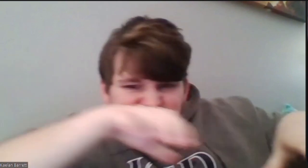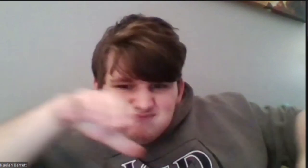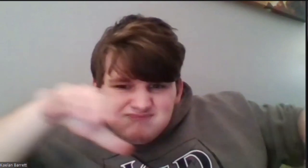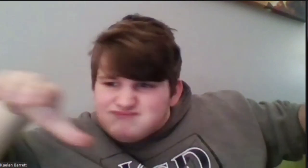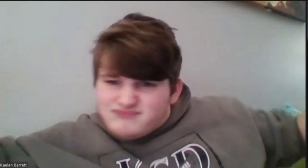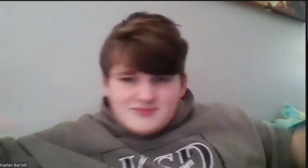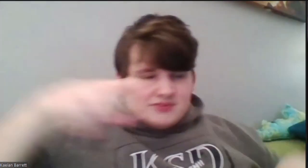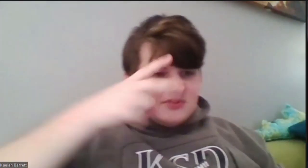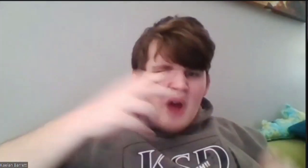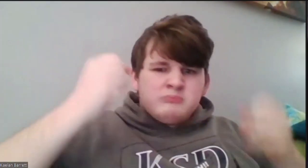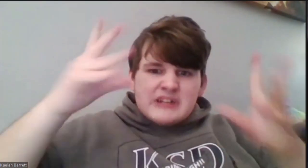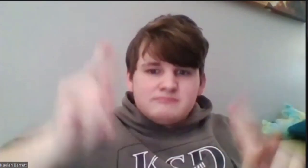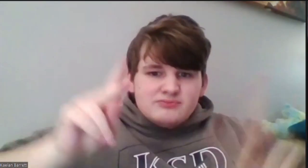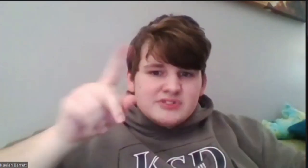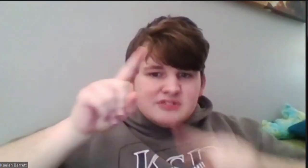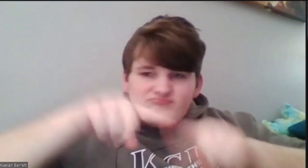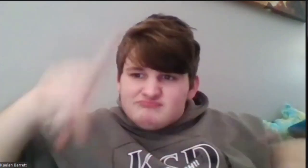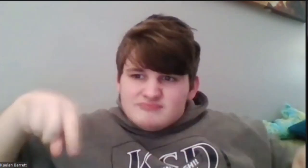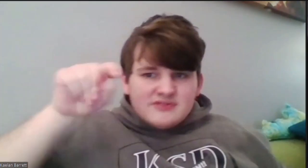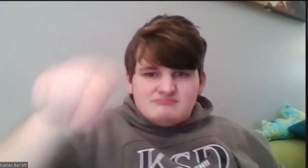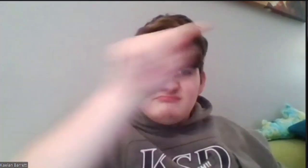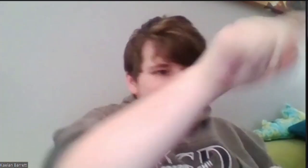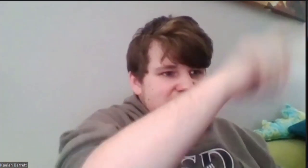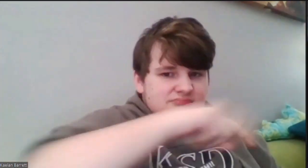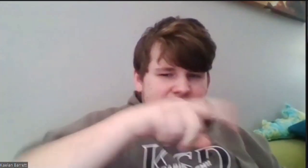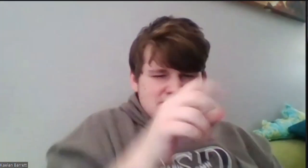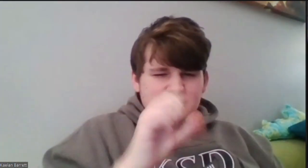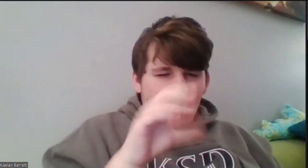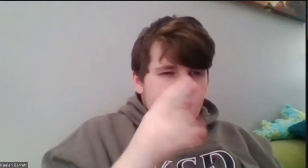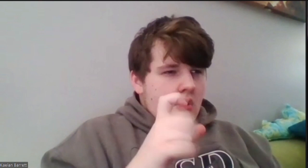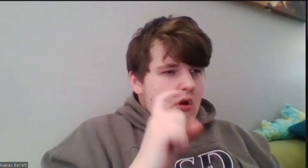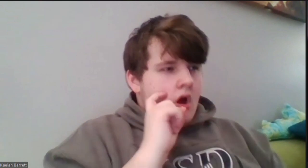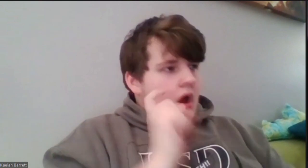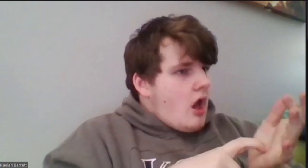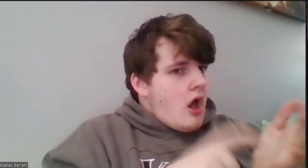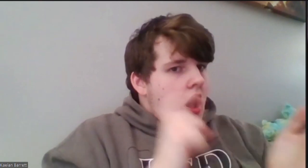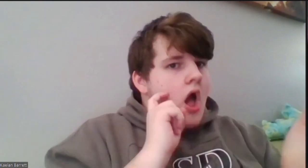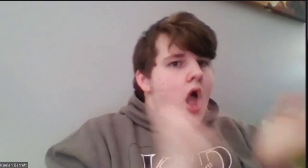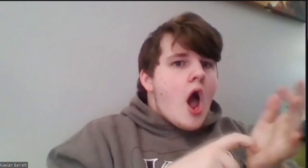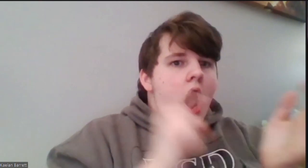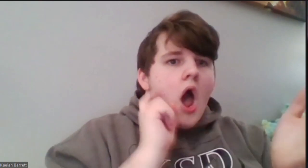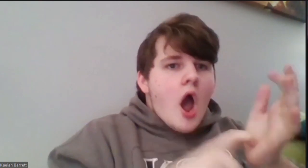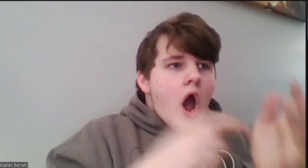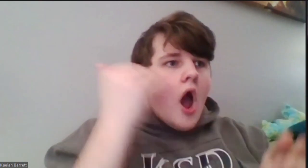and food lined up for miles. Many people around that room. And Scrooge